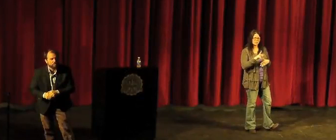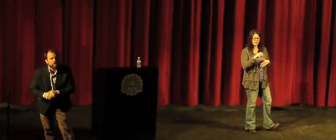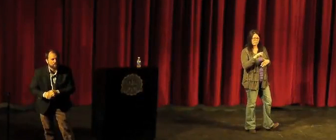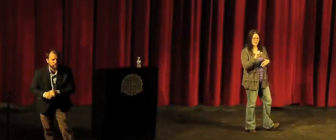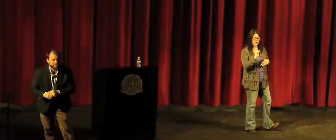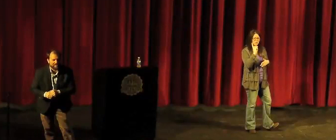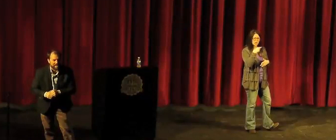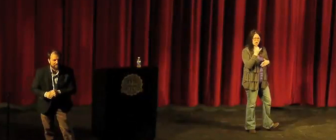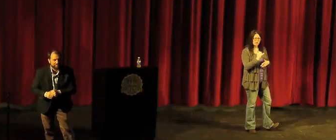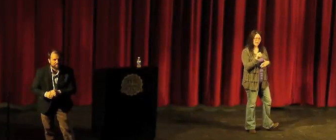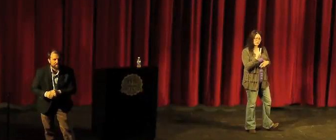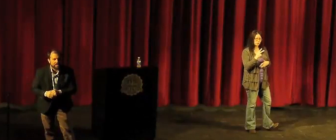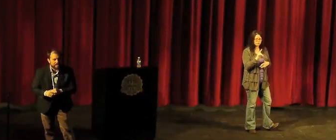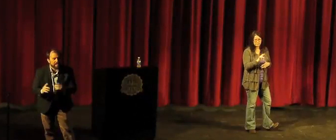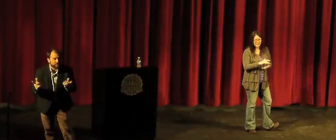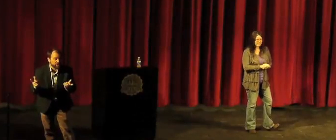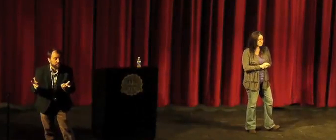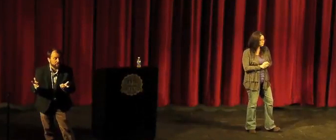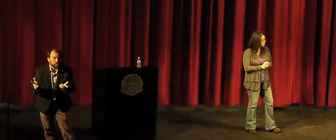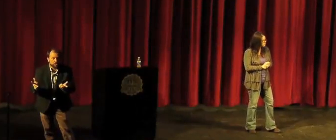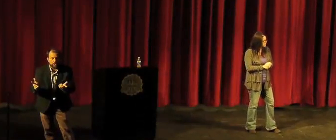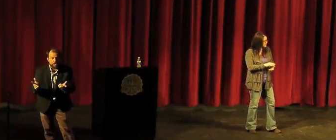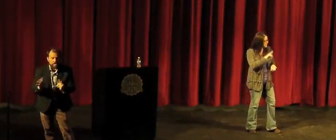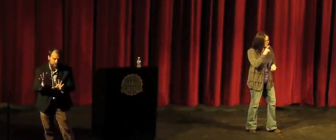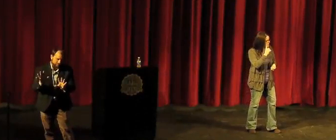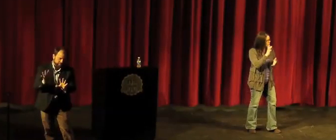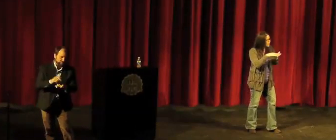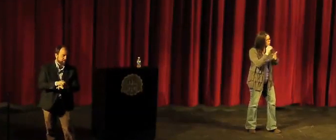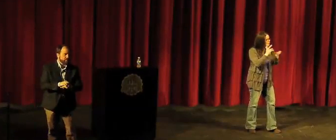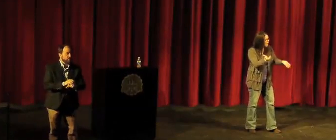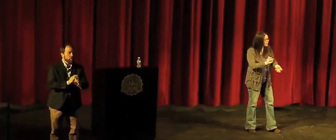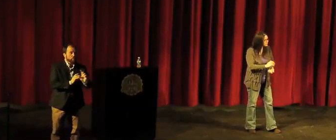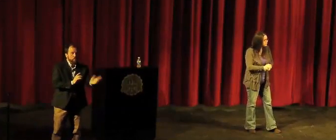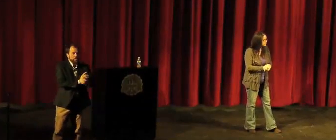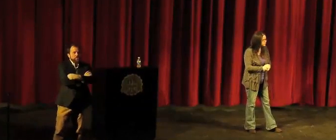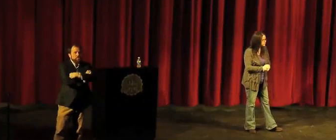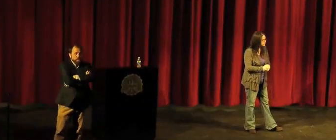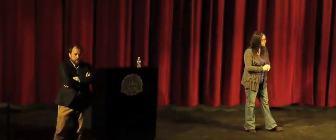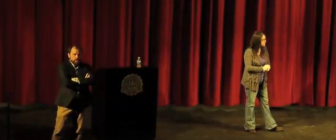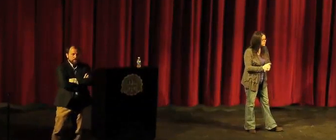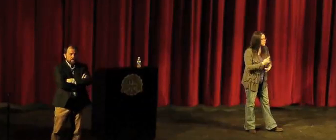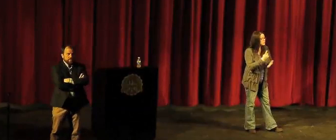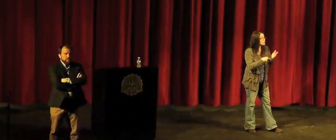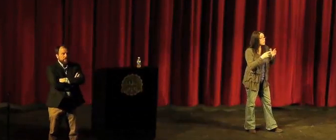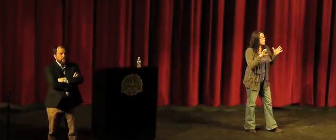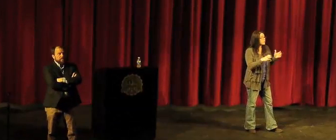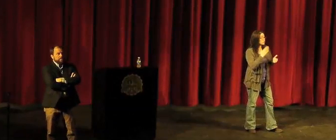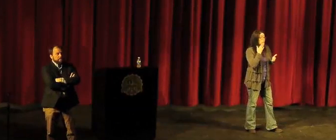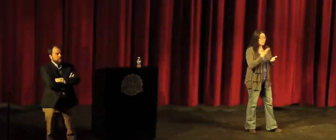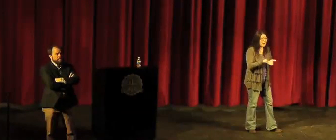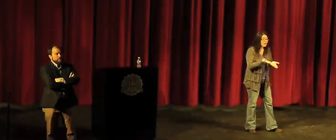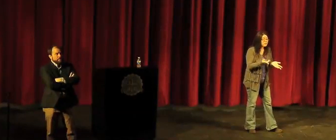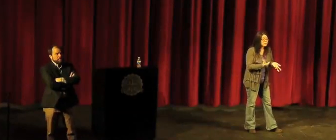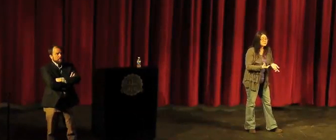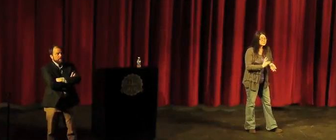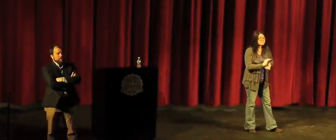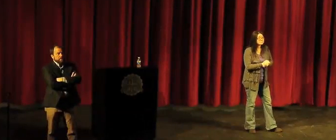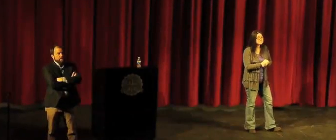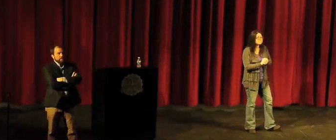like in 1225. And I actually think we could learn a lot. What we do well,